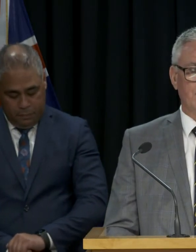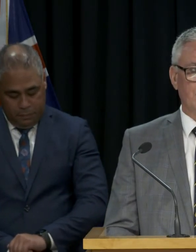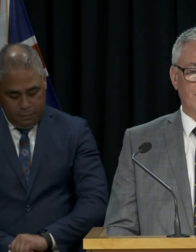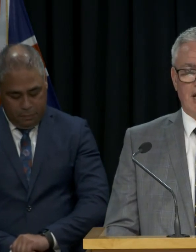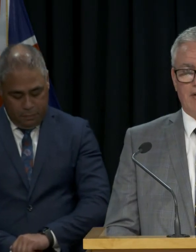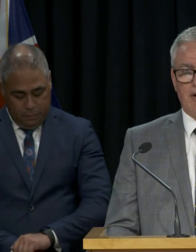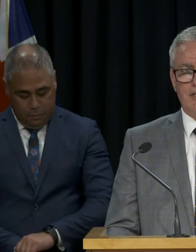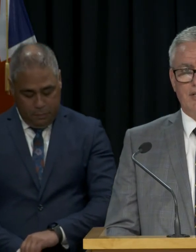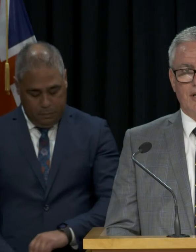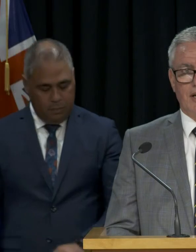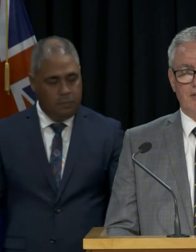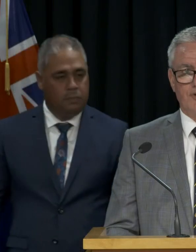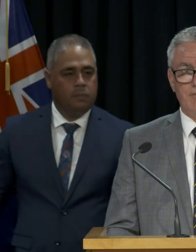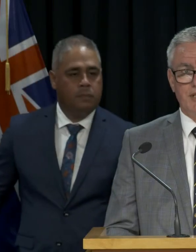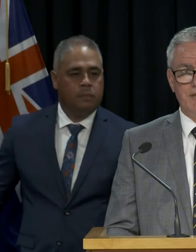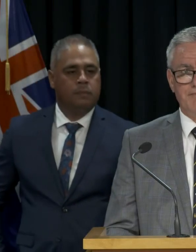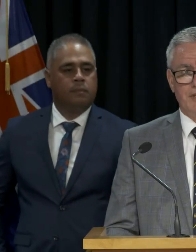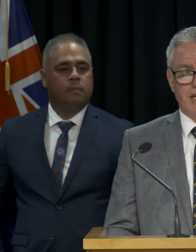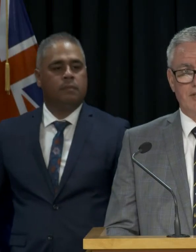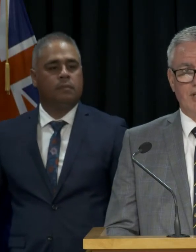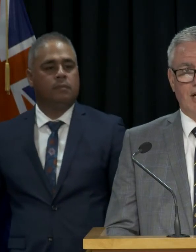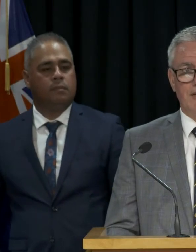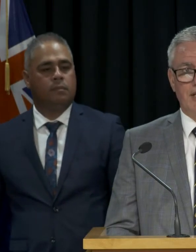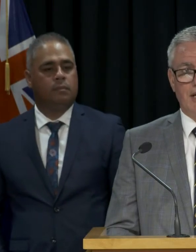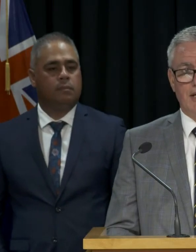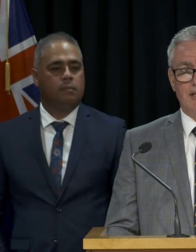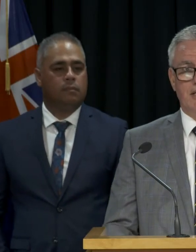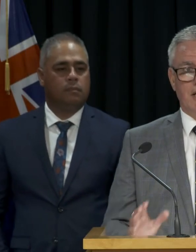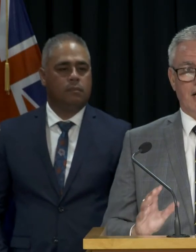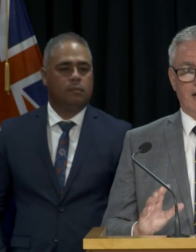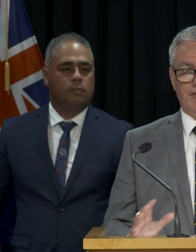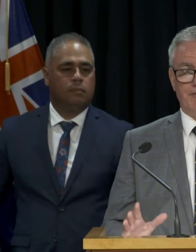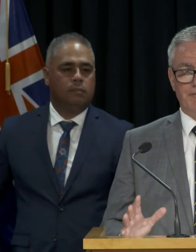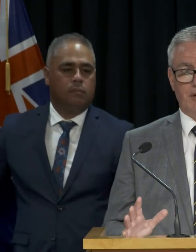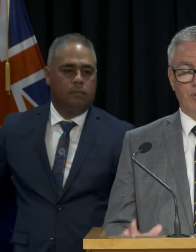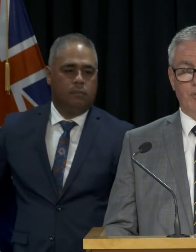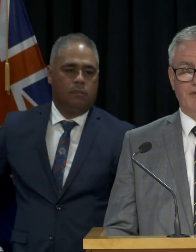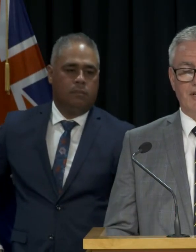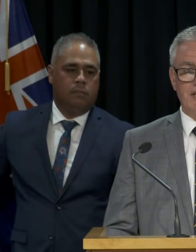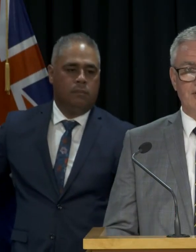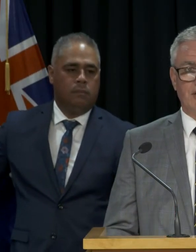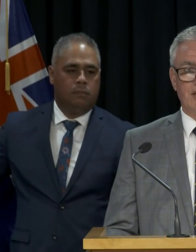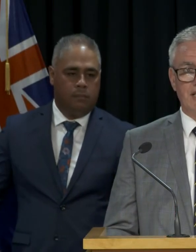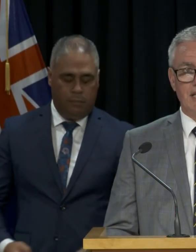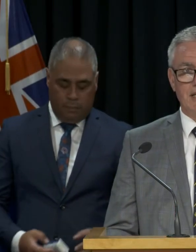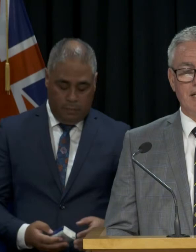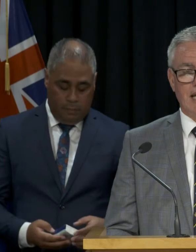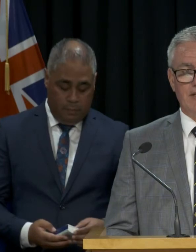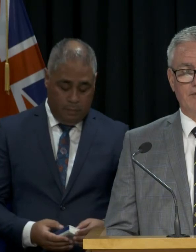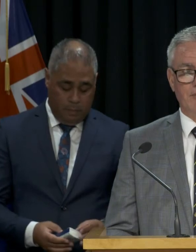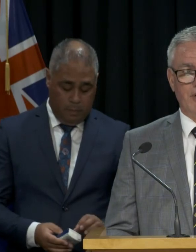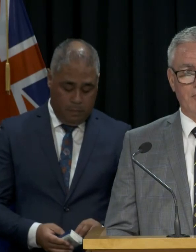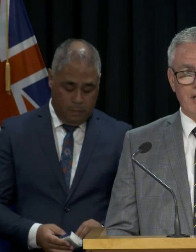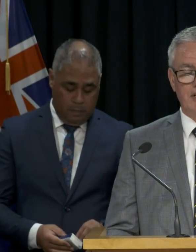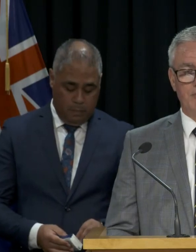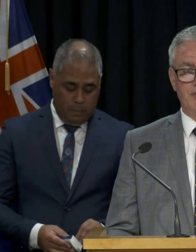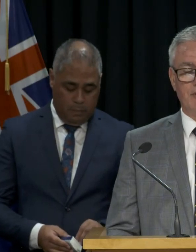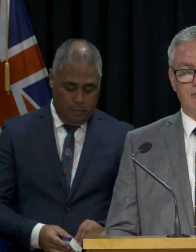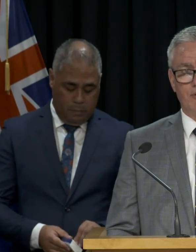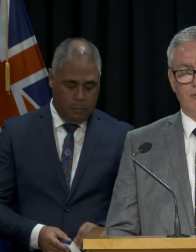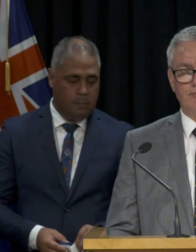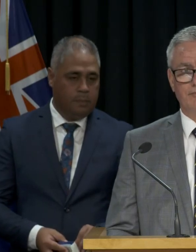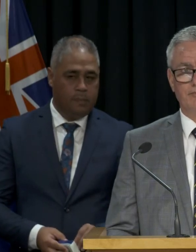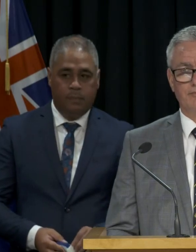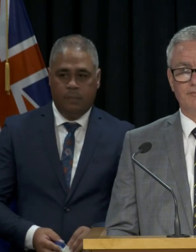think Jacinda and Grant are the dream team, that they will work fantastically together, and they've got my